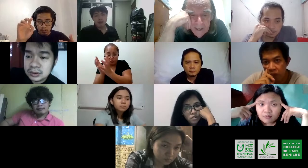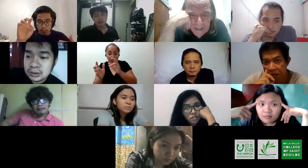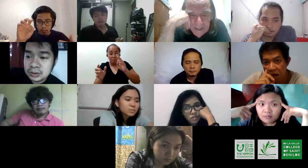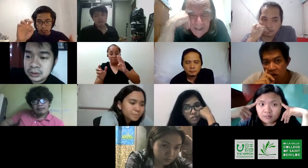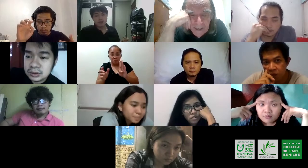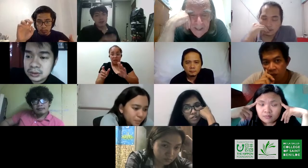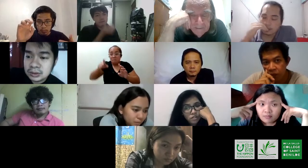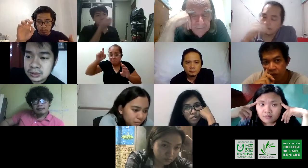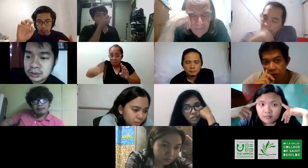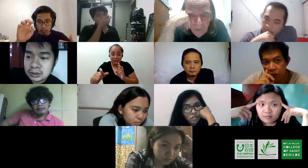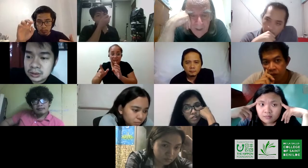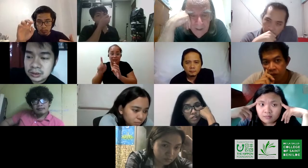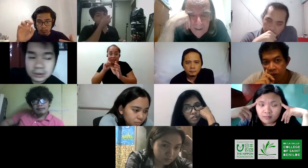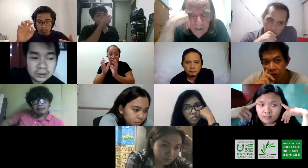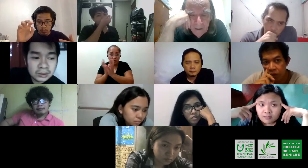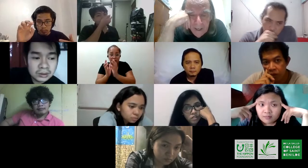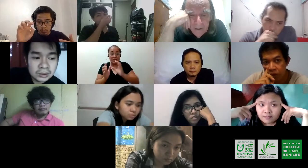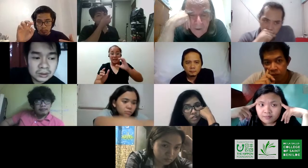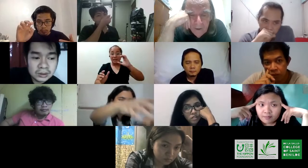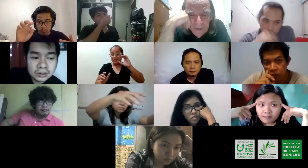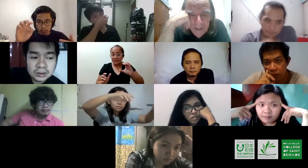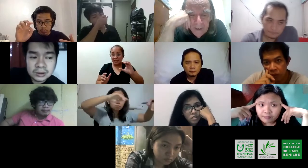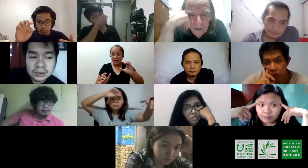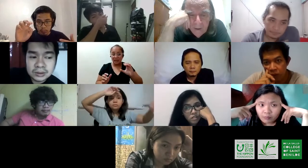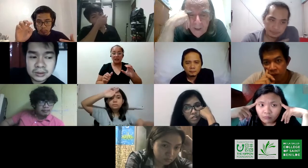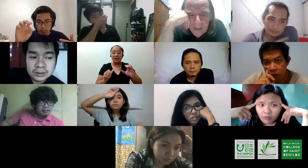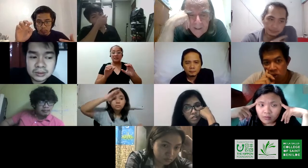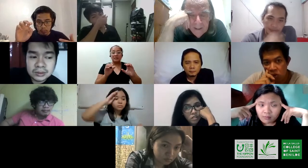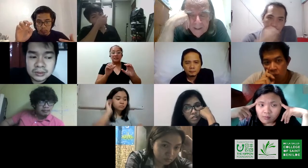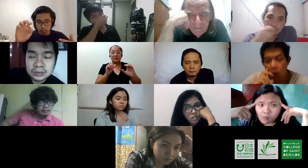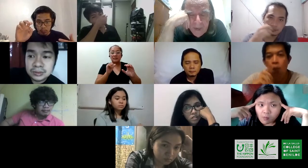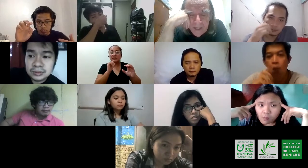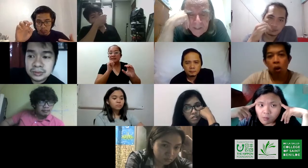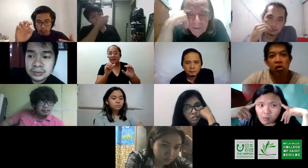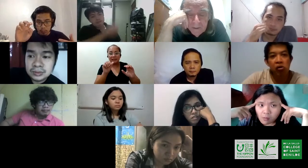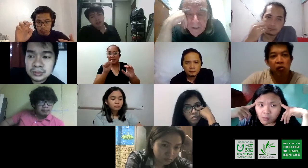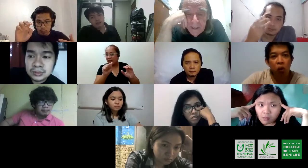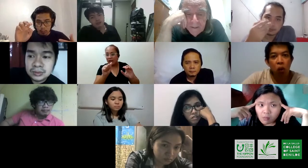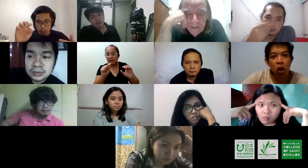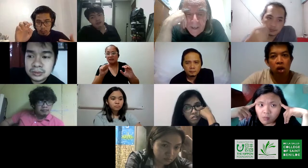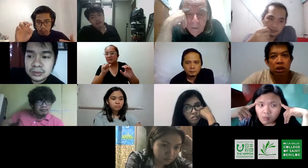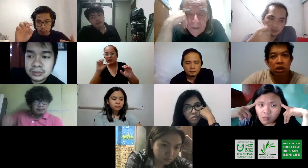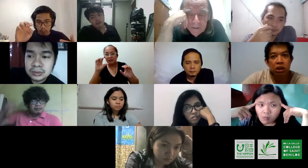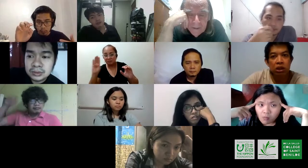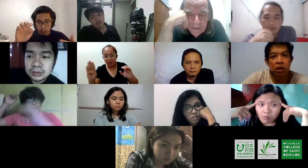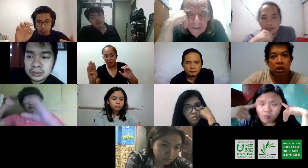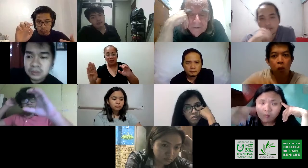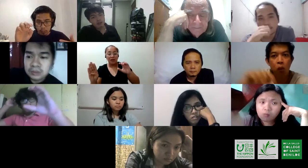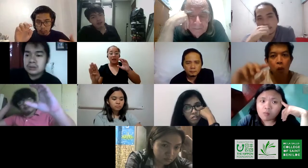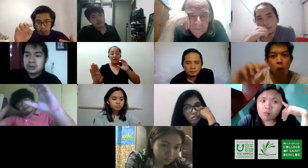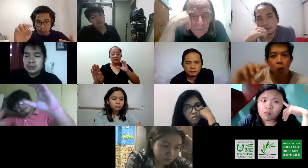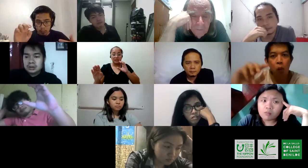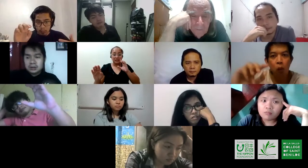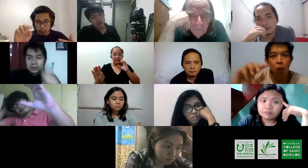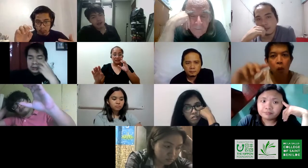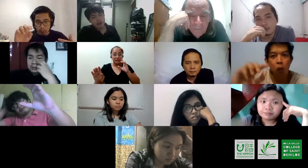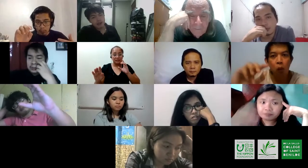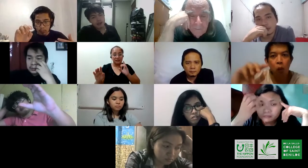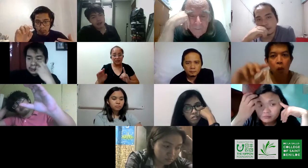community. C, neither A nor B, or it's impossible to answer that question, D.